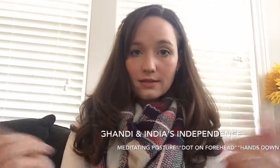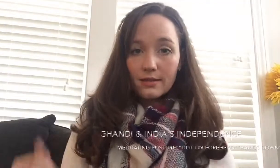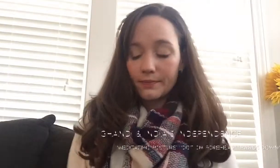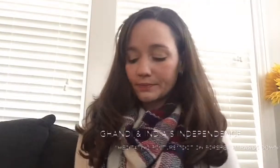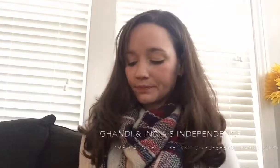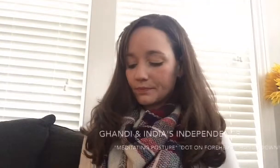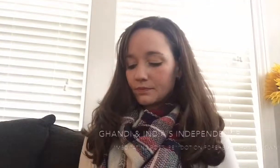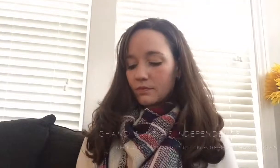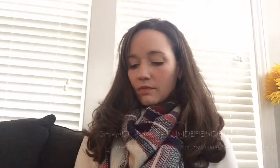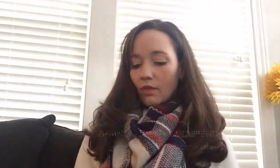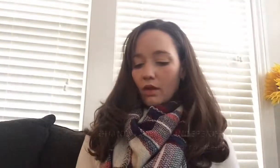independence.